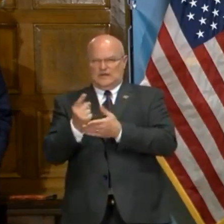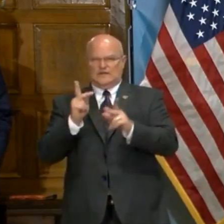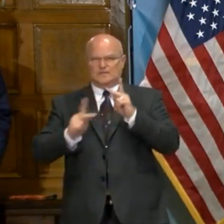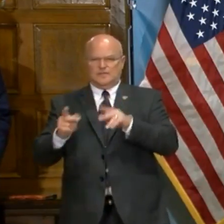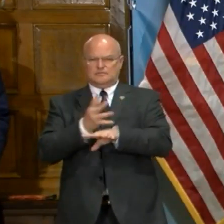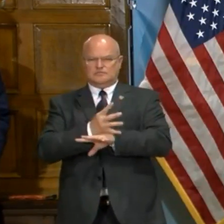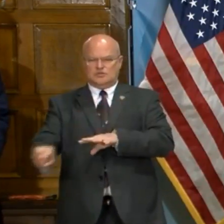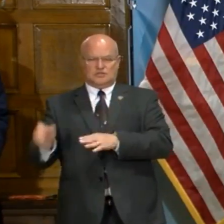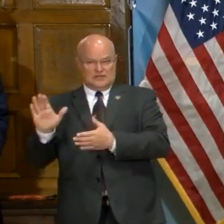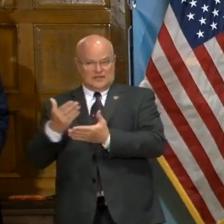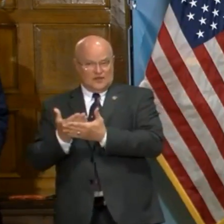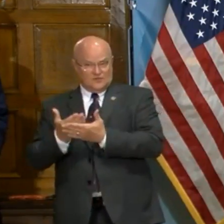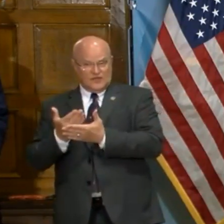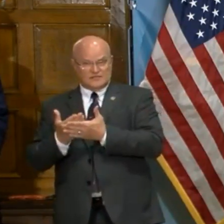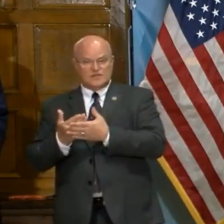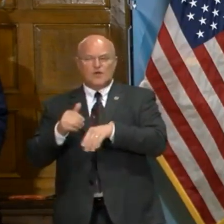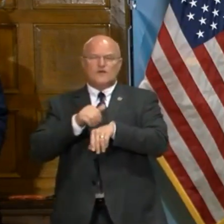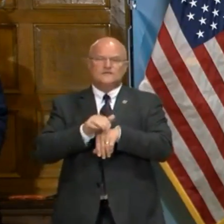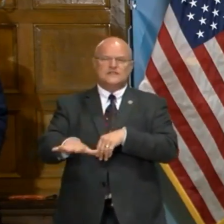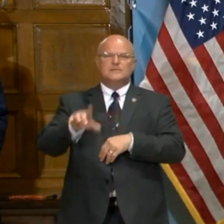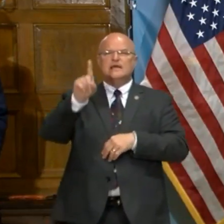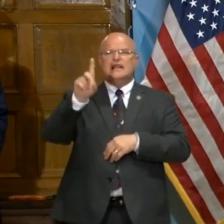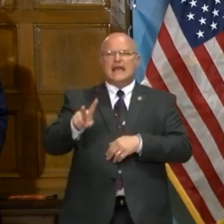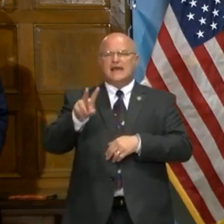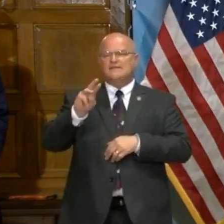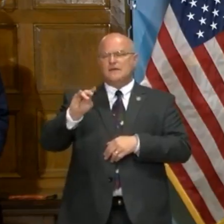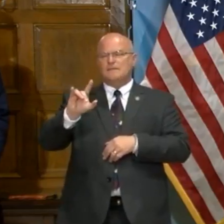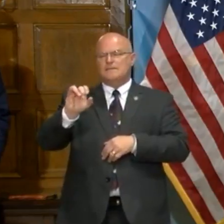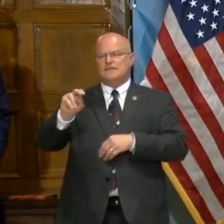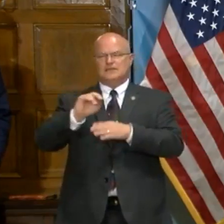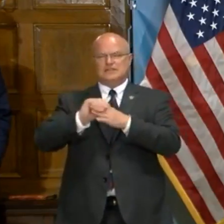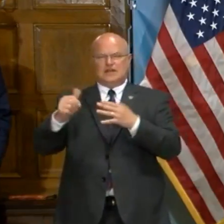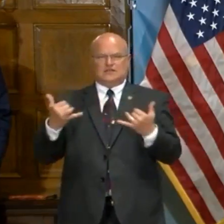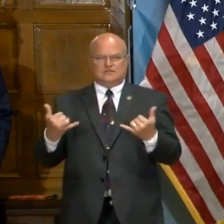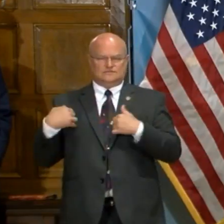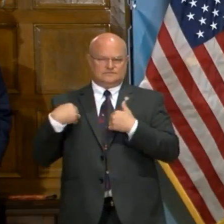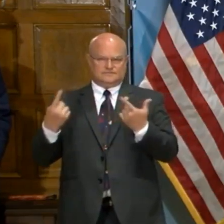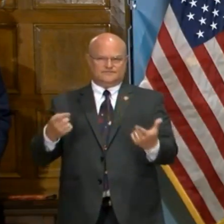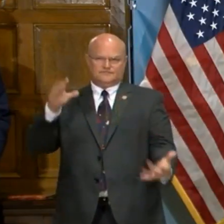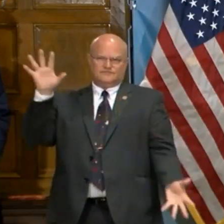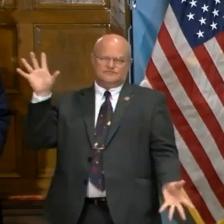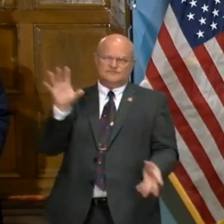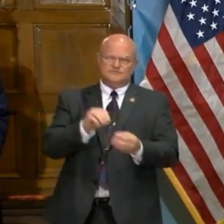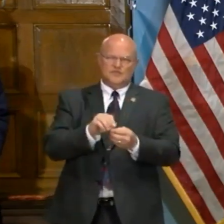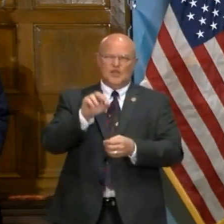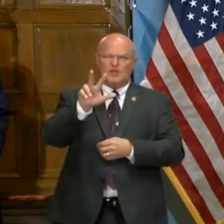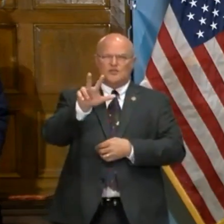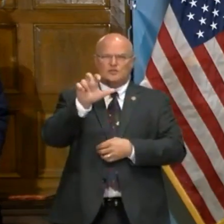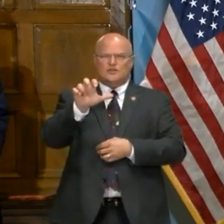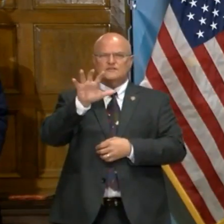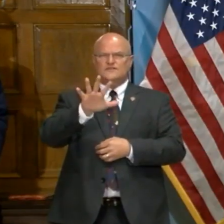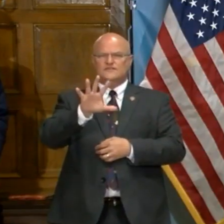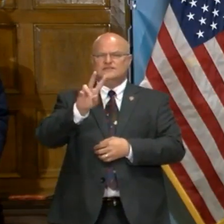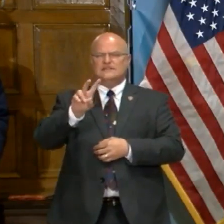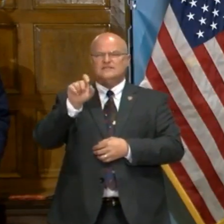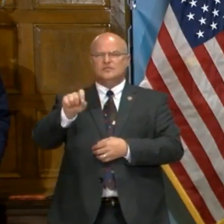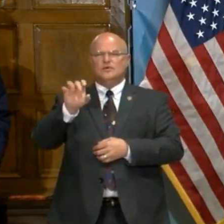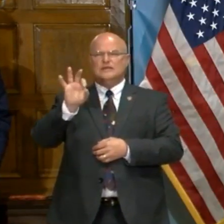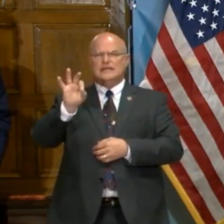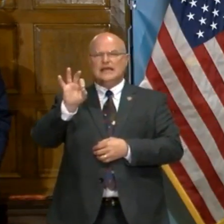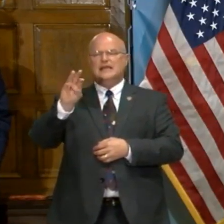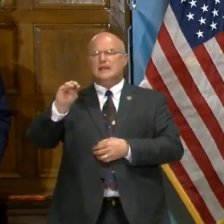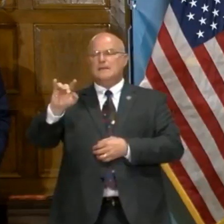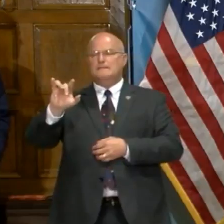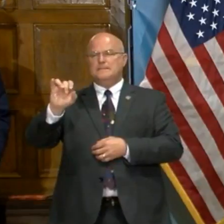had exhausted their funds. We've sent out about $500,000 in that. So all total, about $357.9